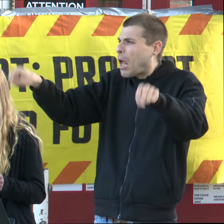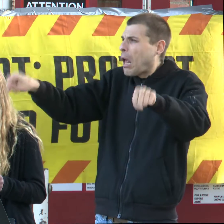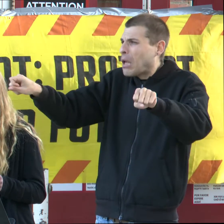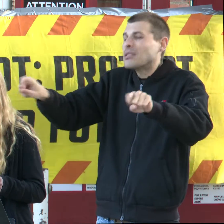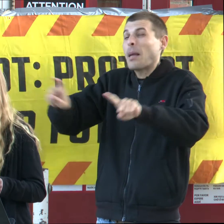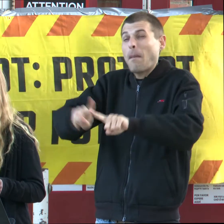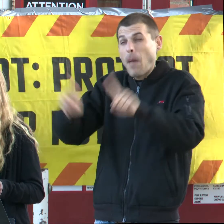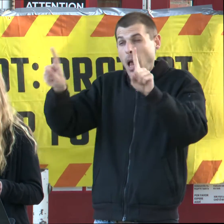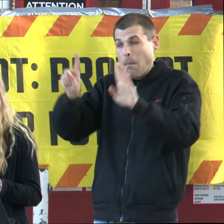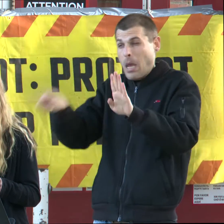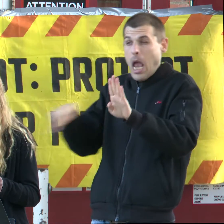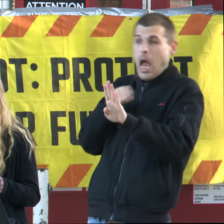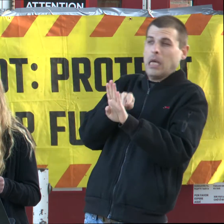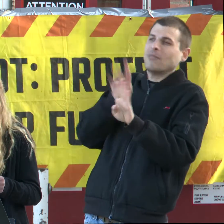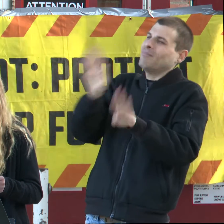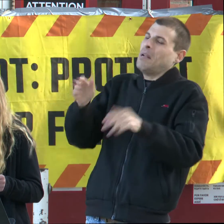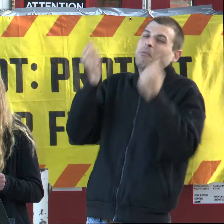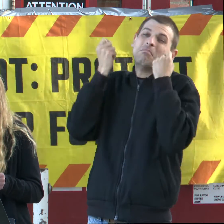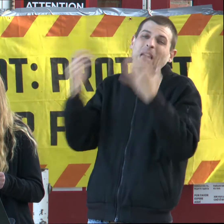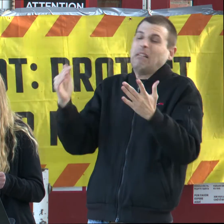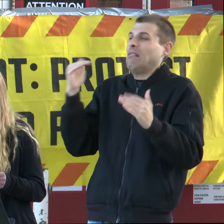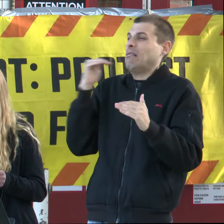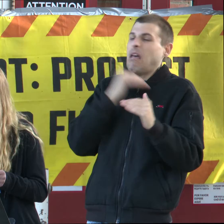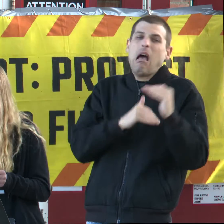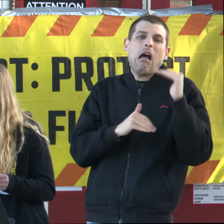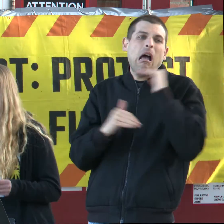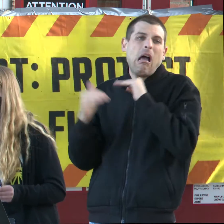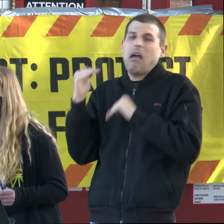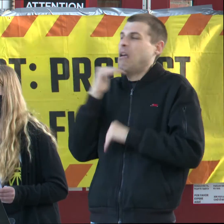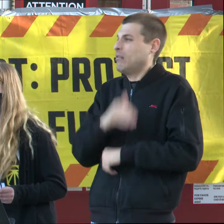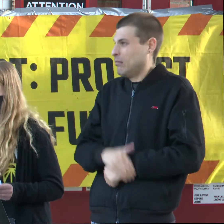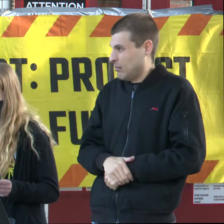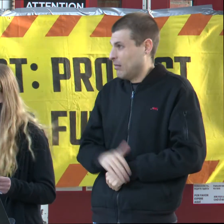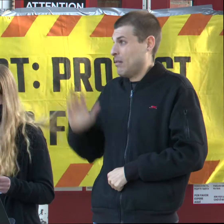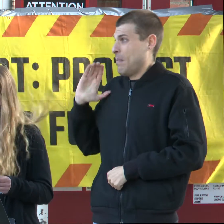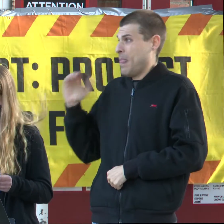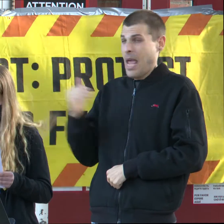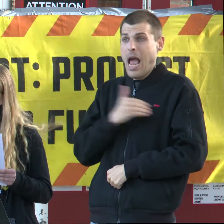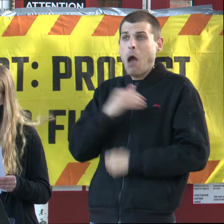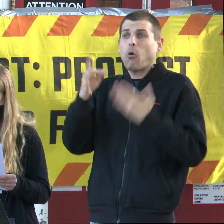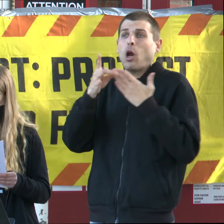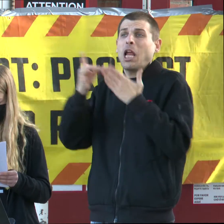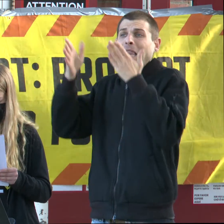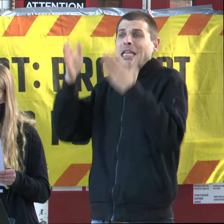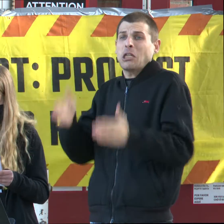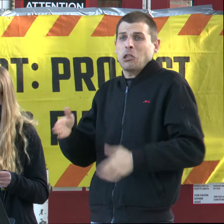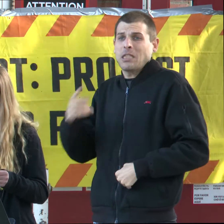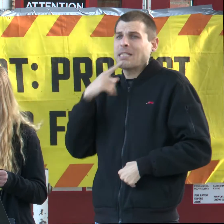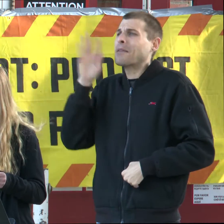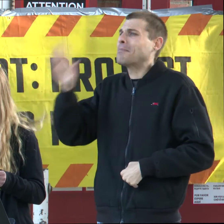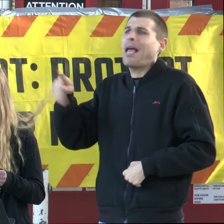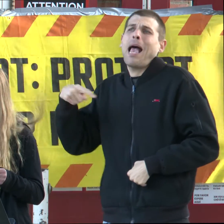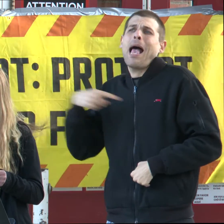ultimately we have been lied to. How can our leaders call themselves sustainable and say that they stand for